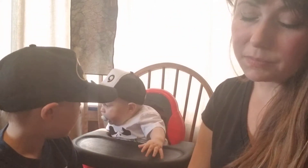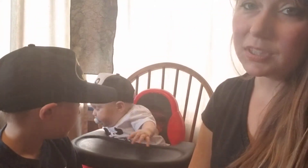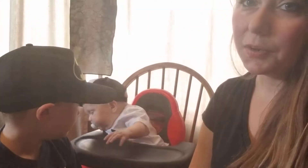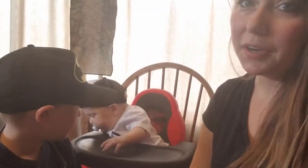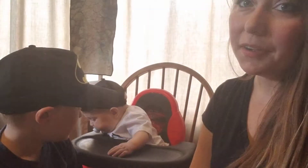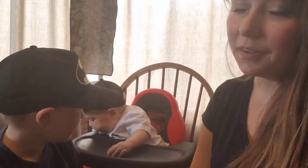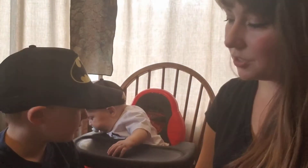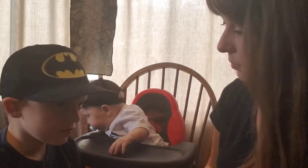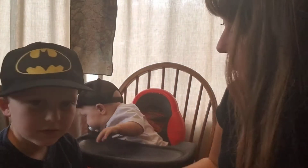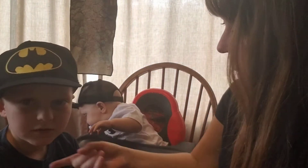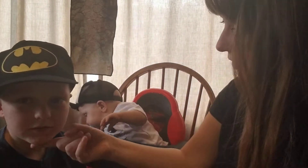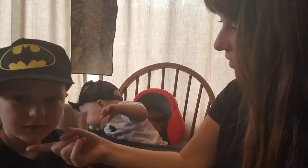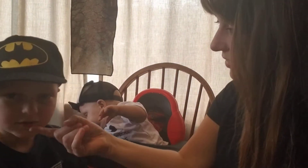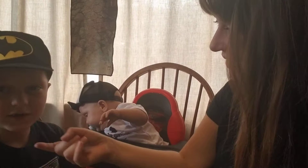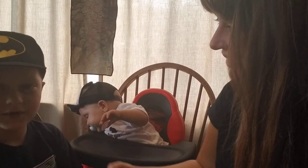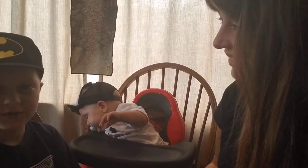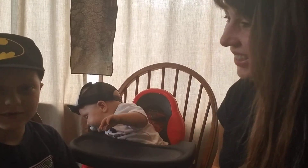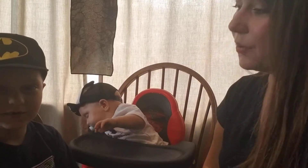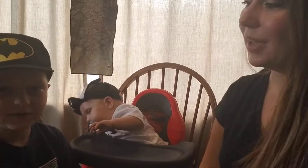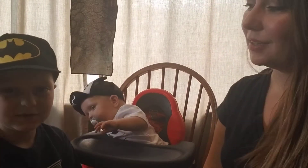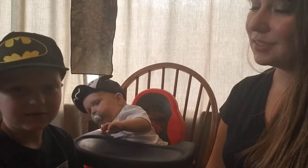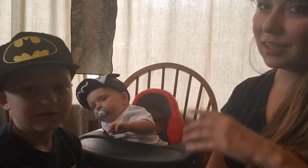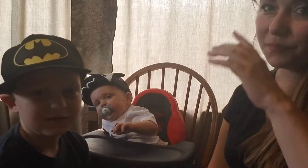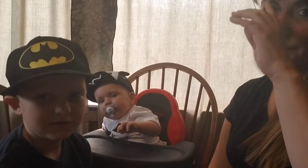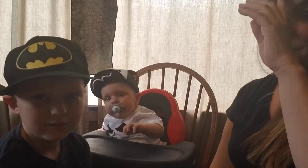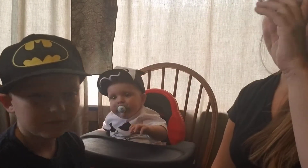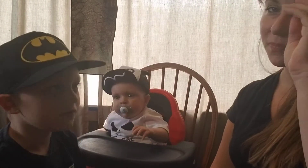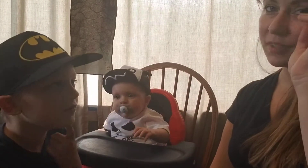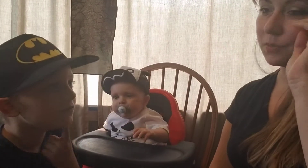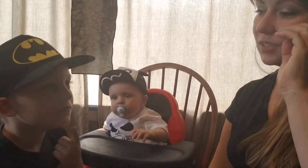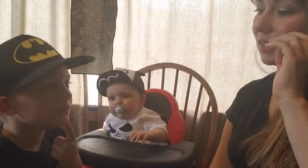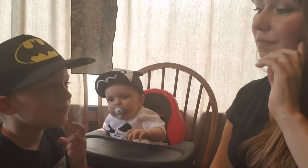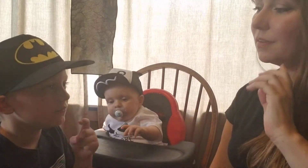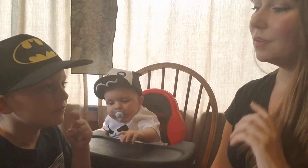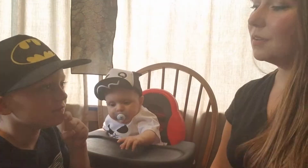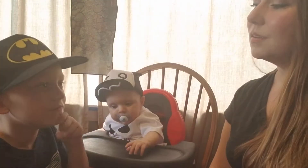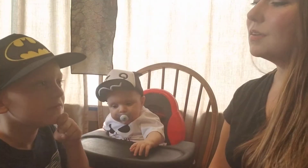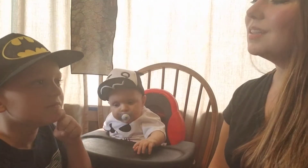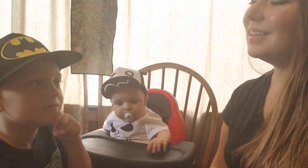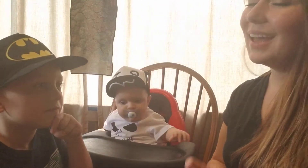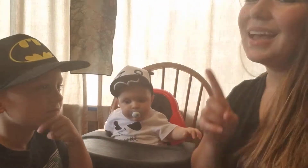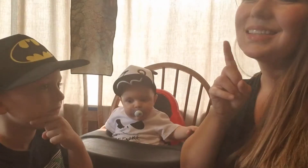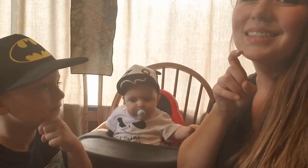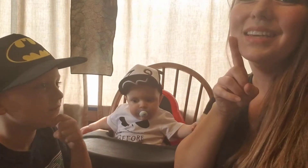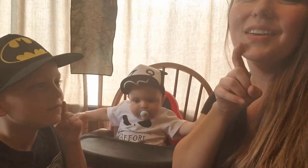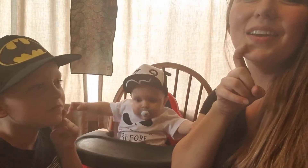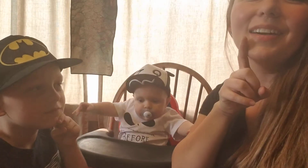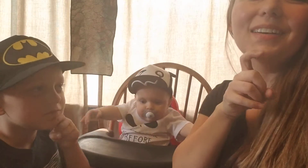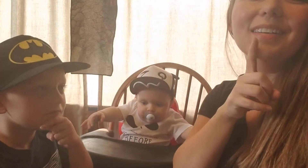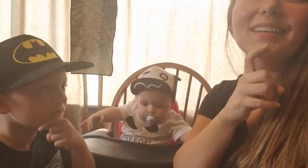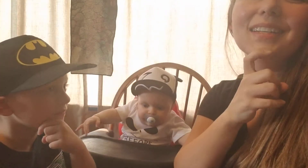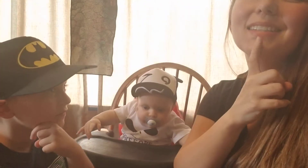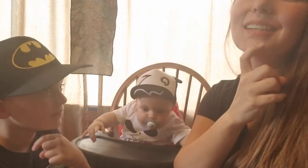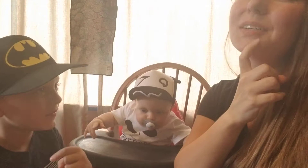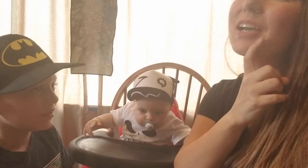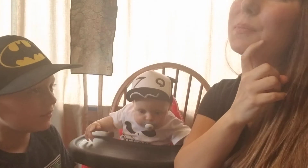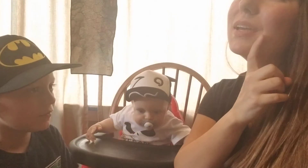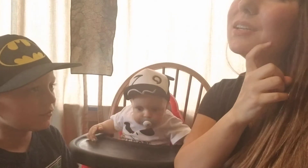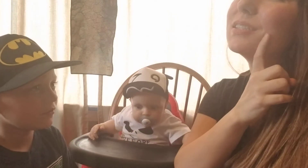Cereal. Do you remember cereal? Uh-huh. Okay, let's see it. This one's tough. Yes, cereal. Good job. Kind make your